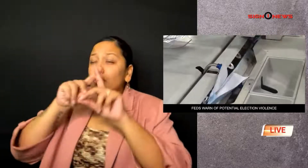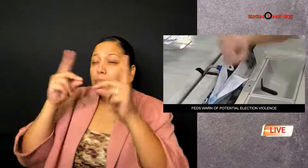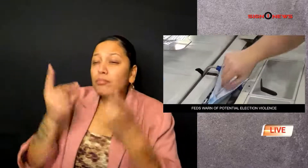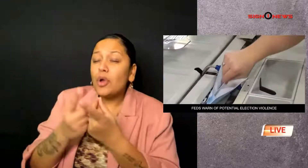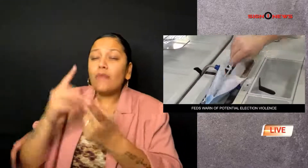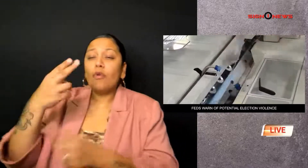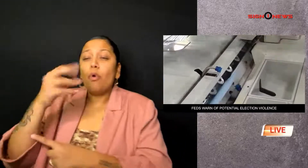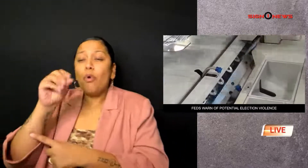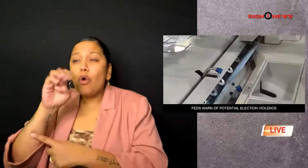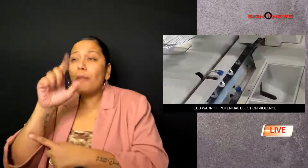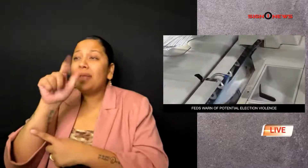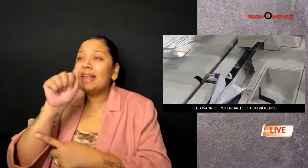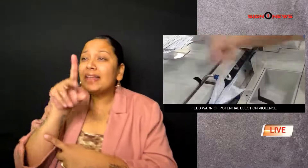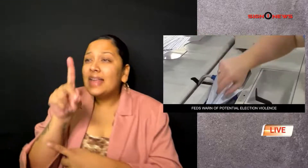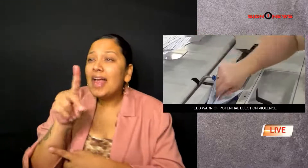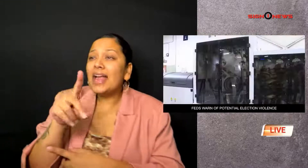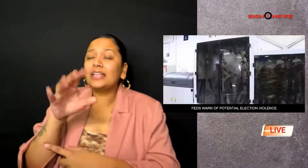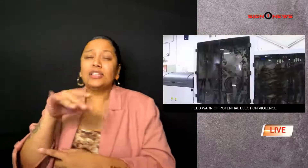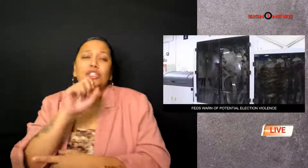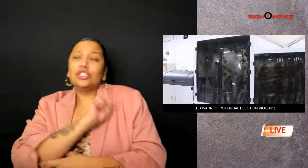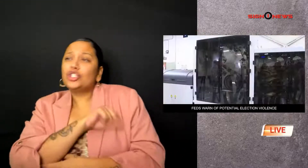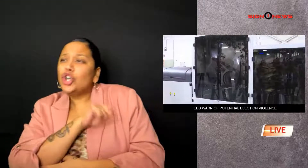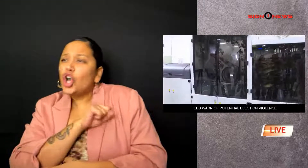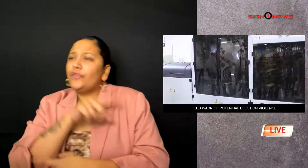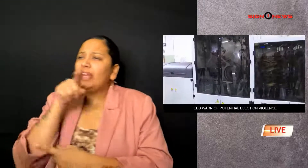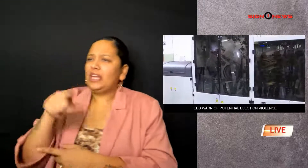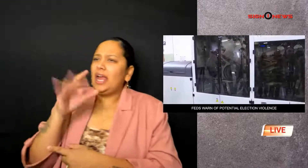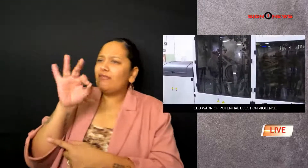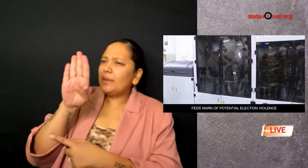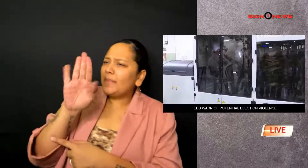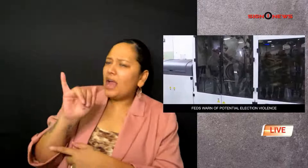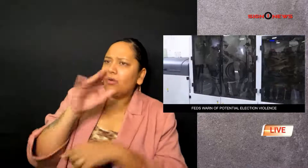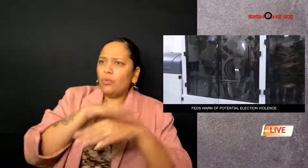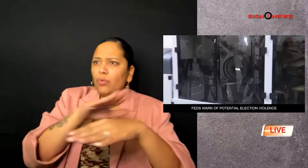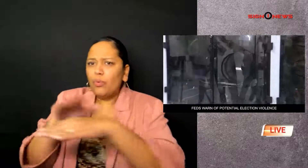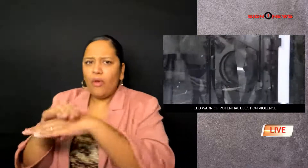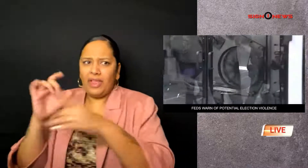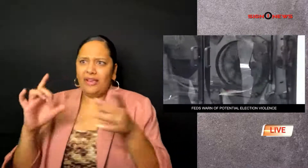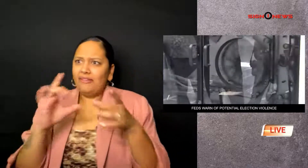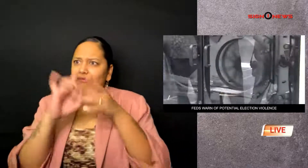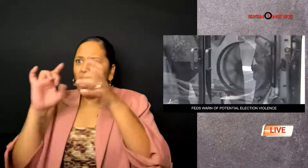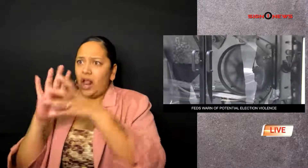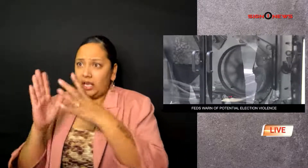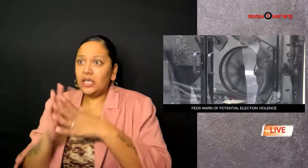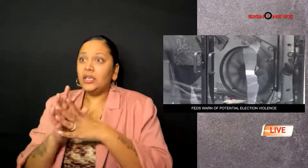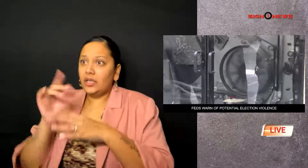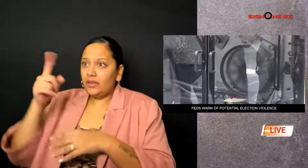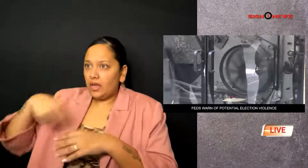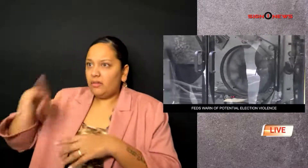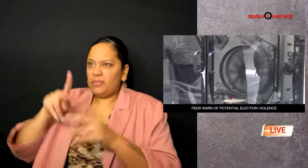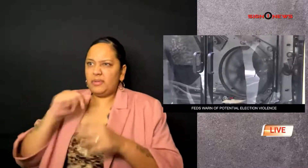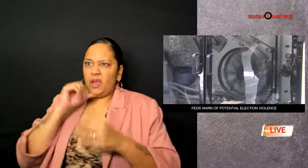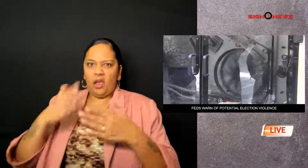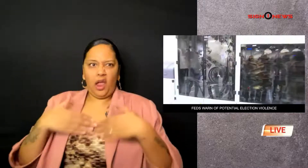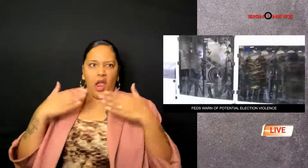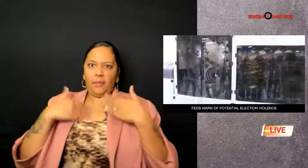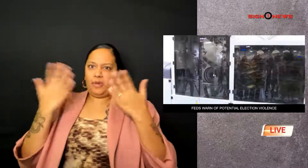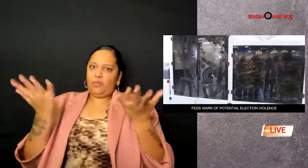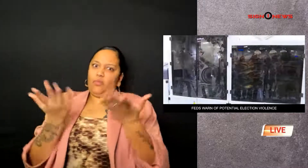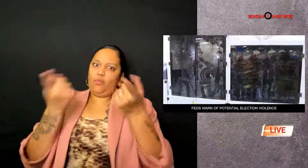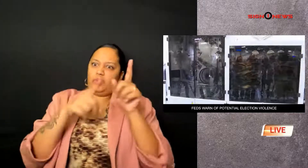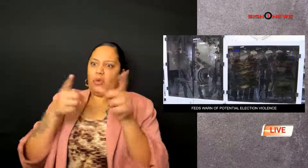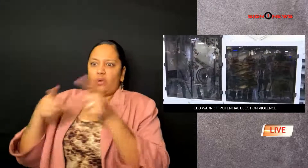afterwards. Several agencies, including the Department of Homeland Security and the FBI, warned